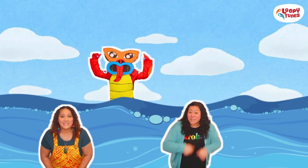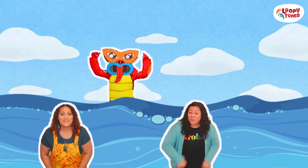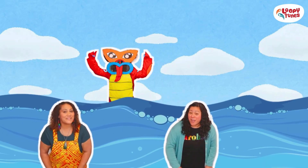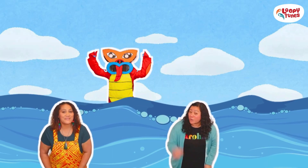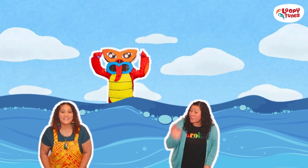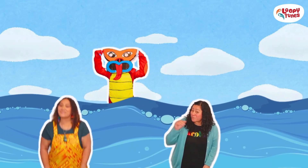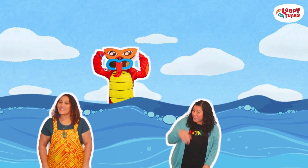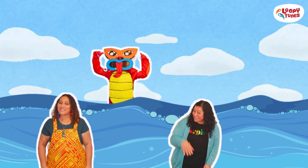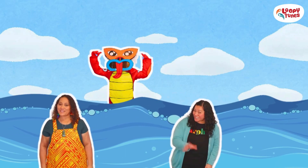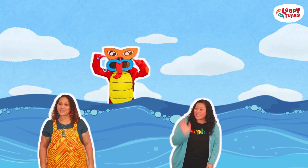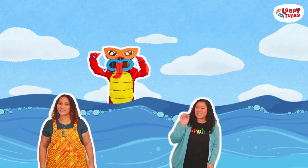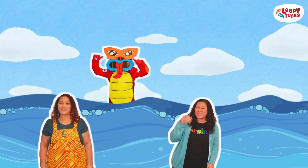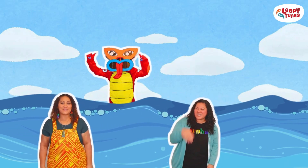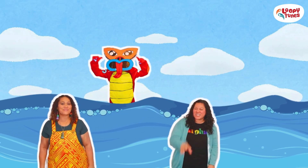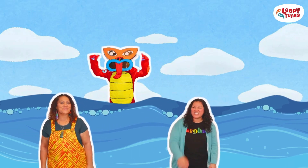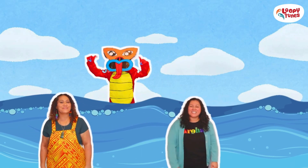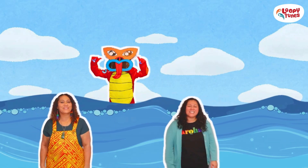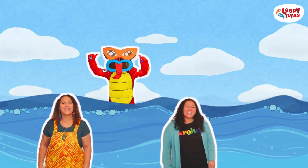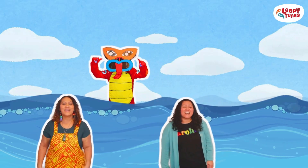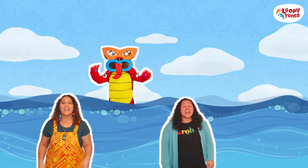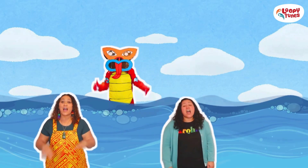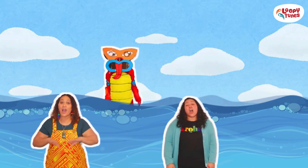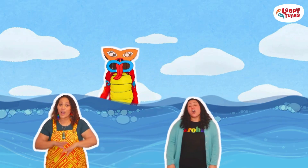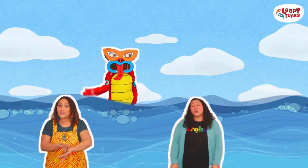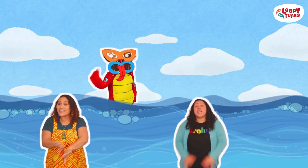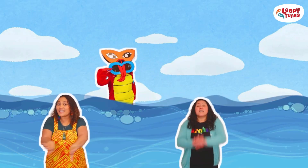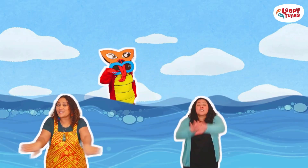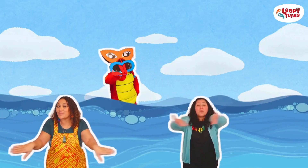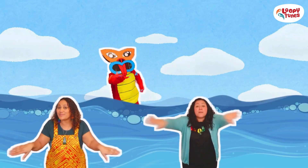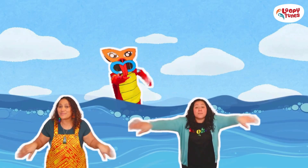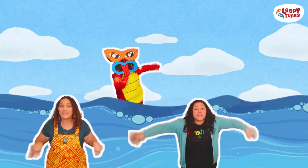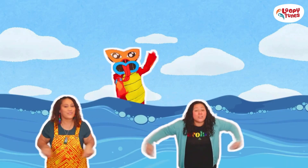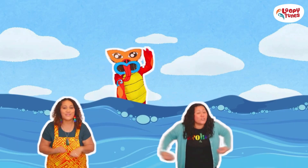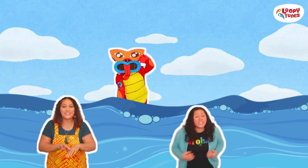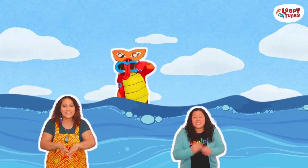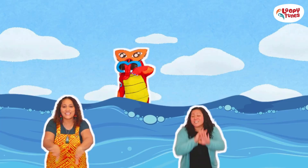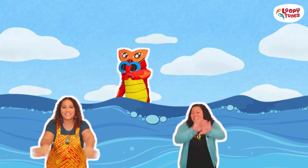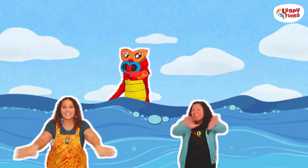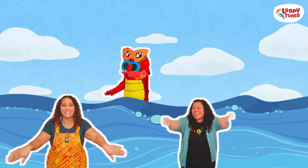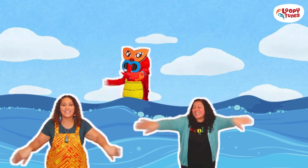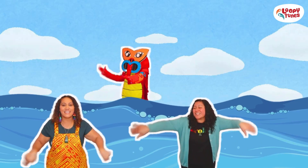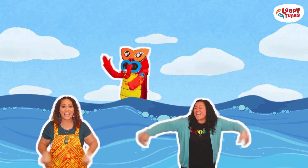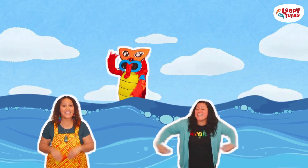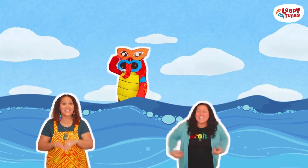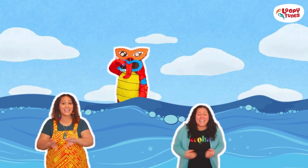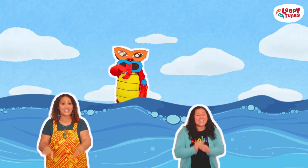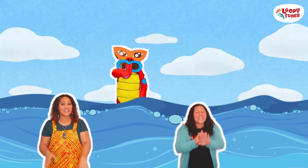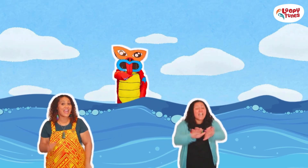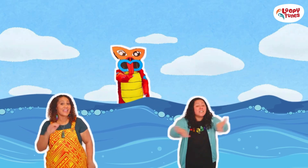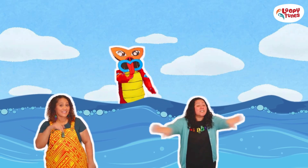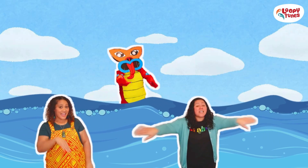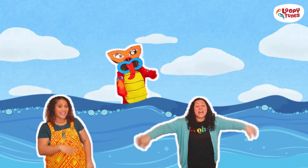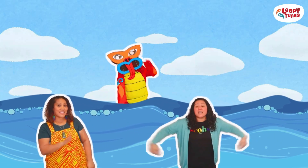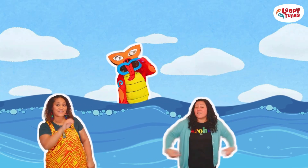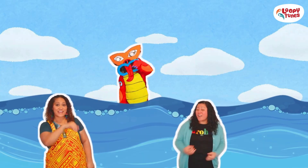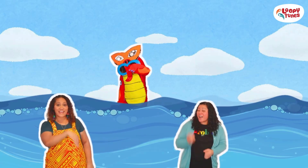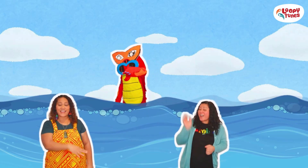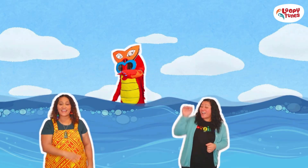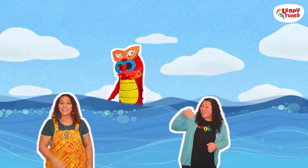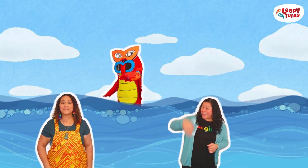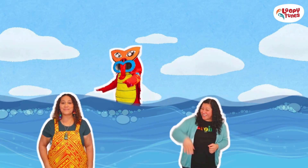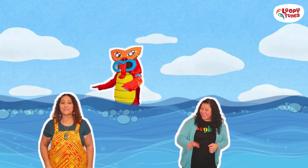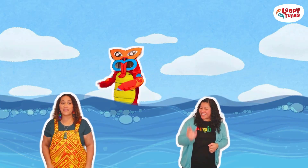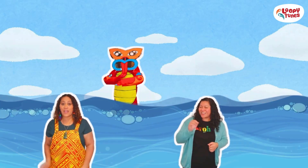and be one with me too? Oh, let's swim through the sea like a